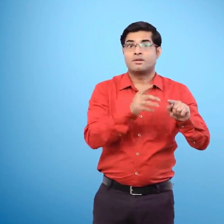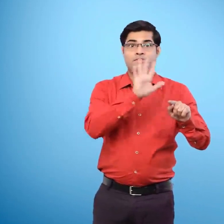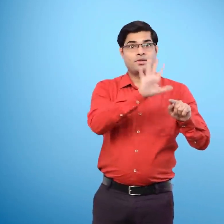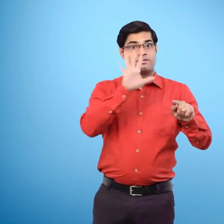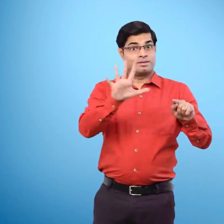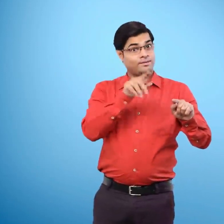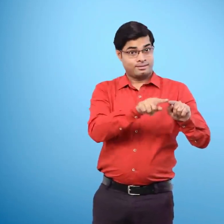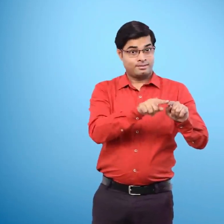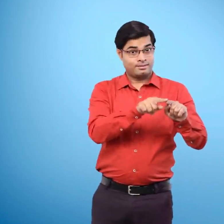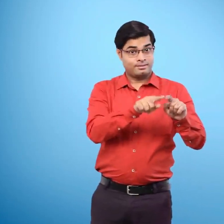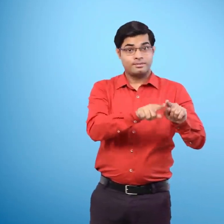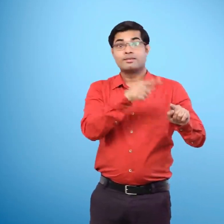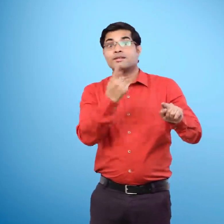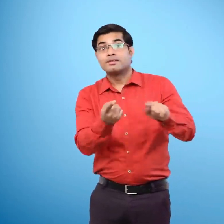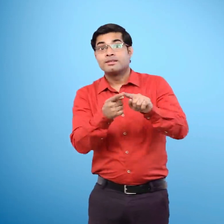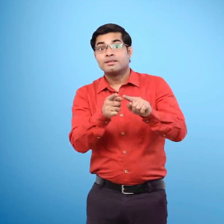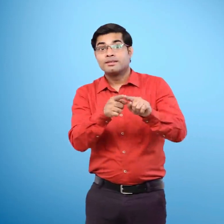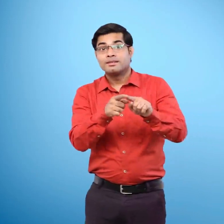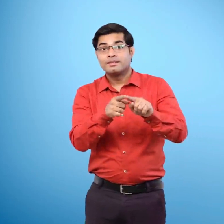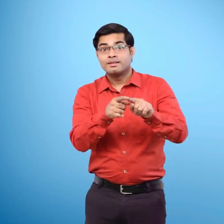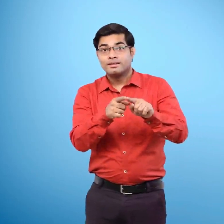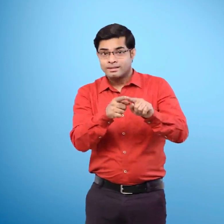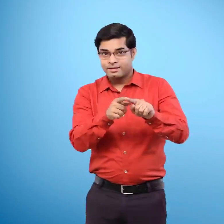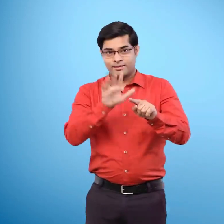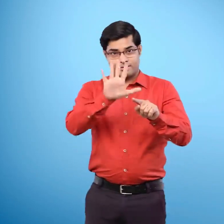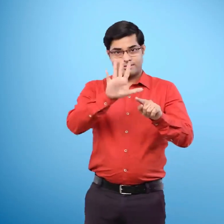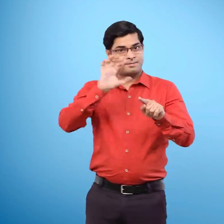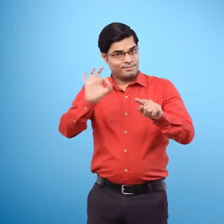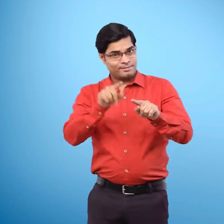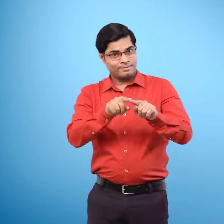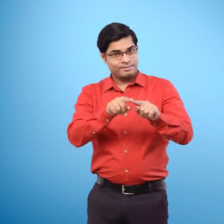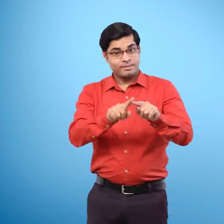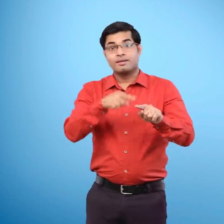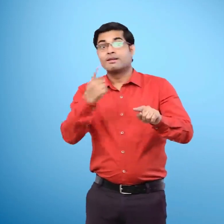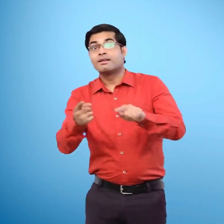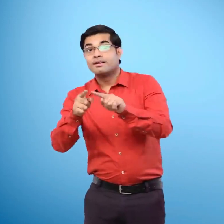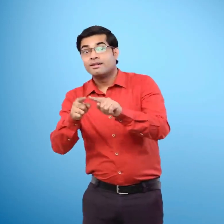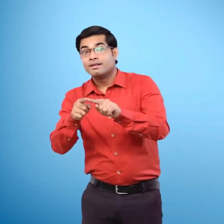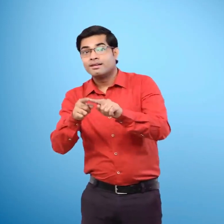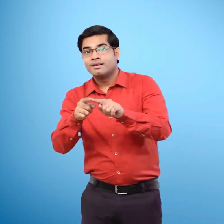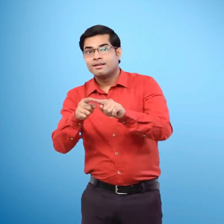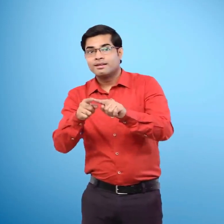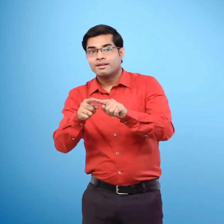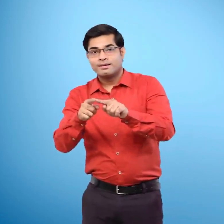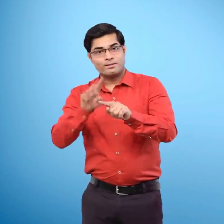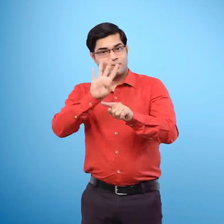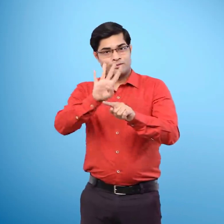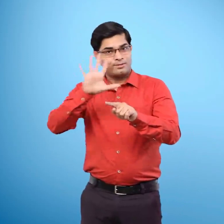Number 55. Box 2. Number 50. Box 3. Number